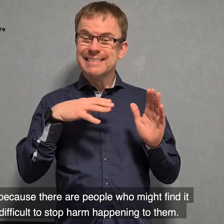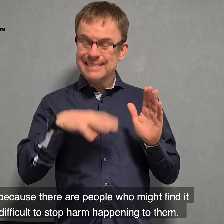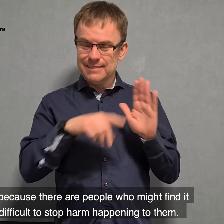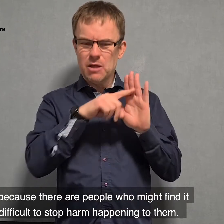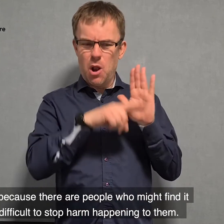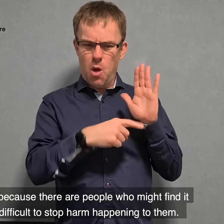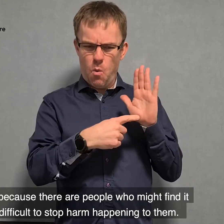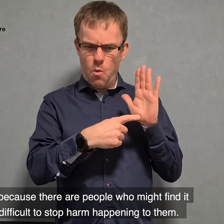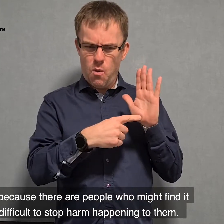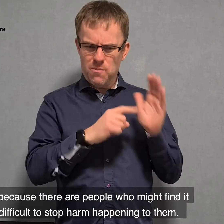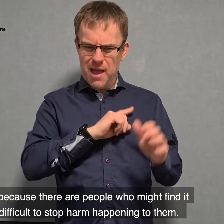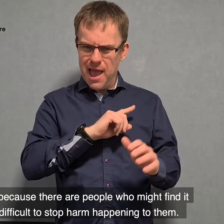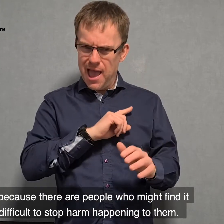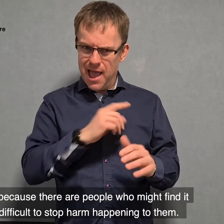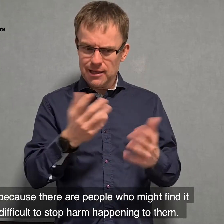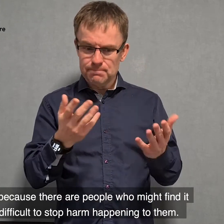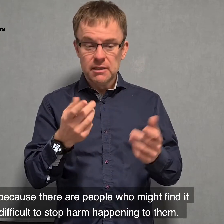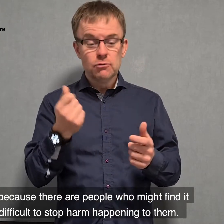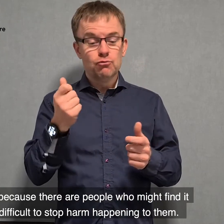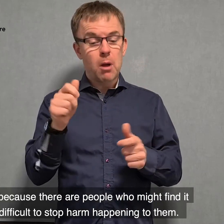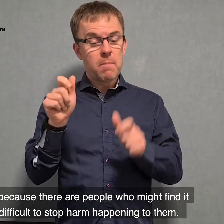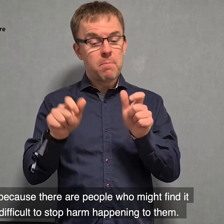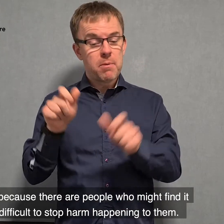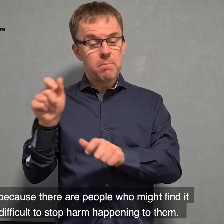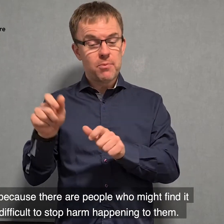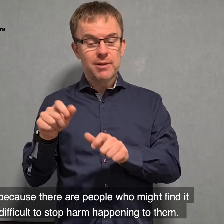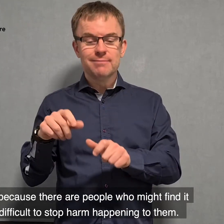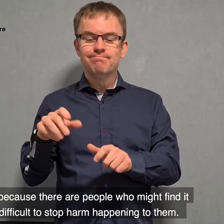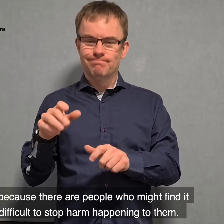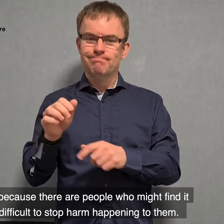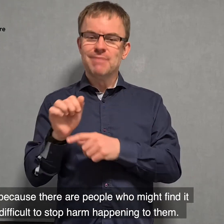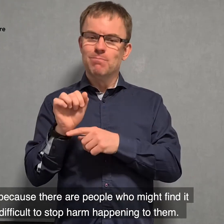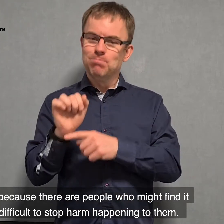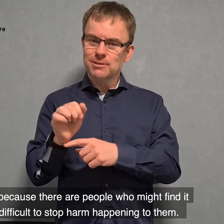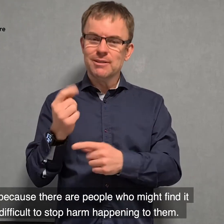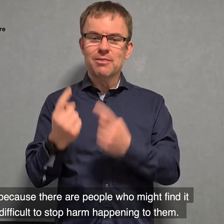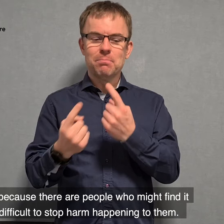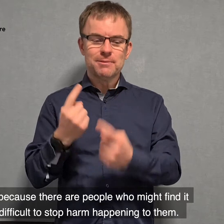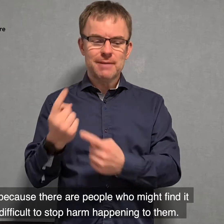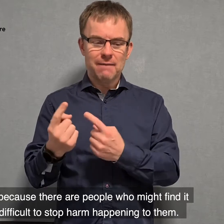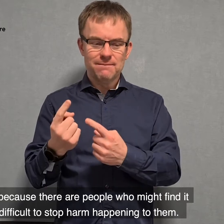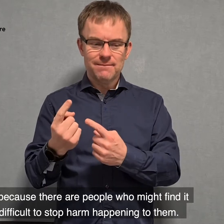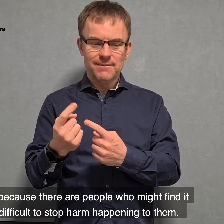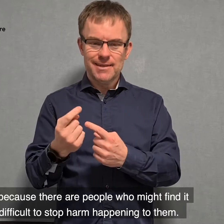This is because there are people who might find it more difficult to stop harm happening to them.